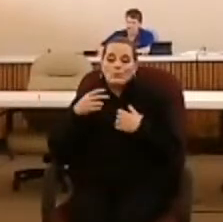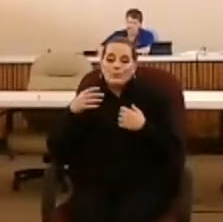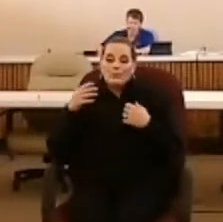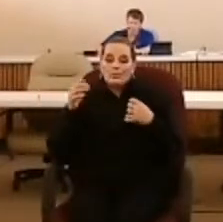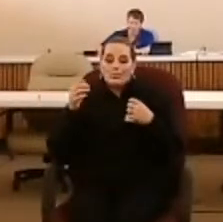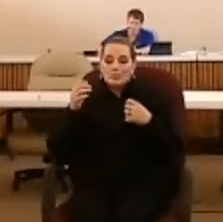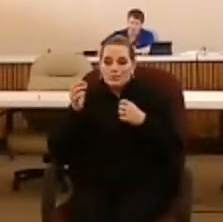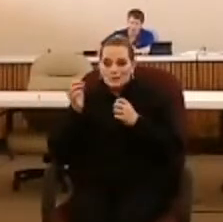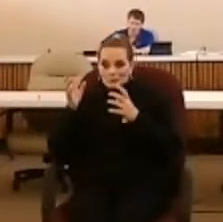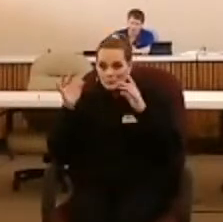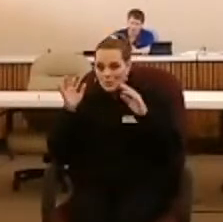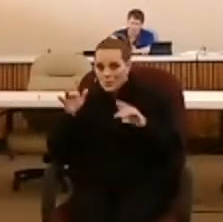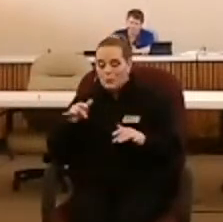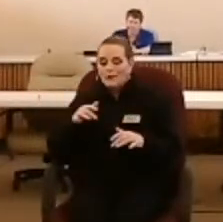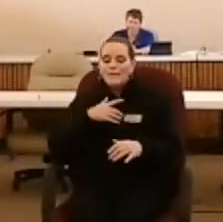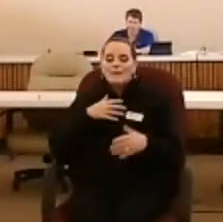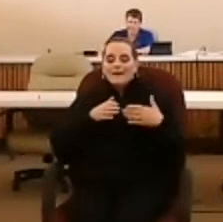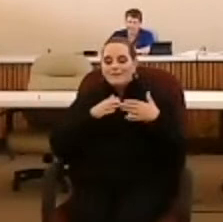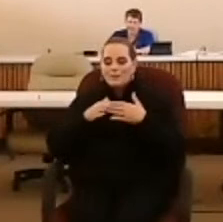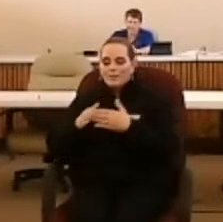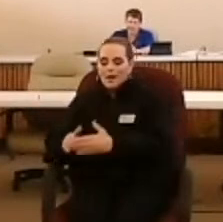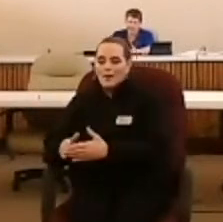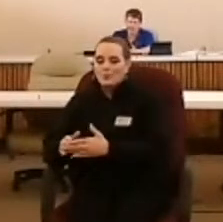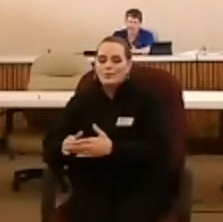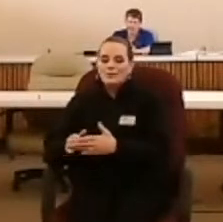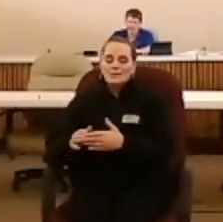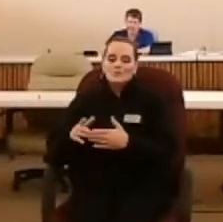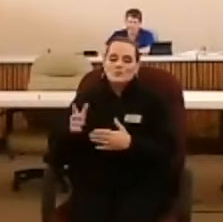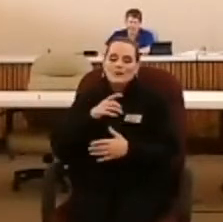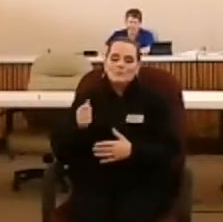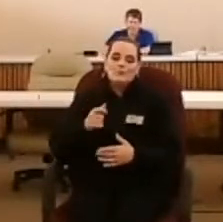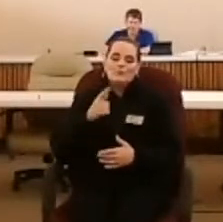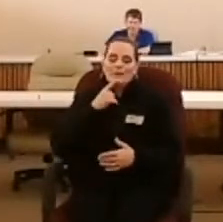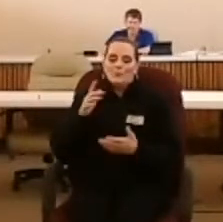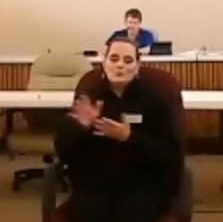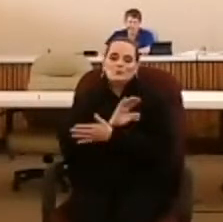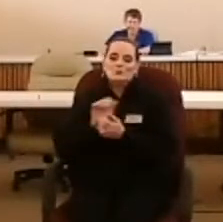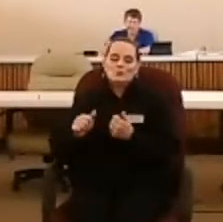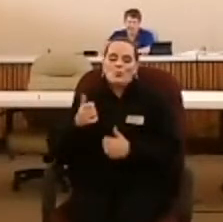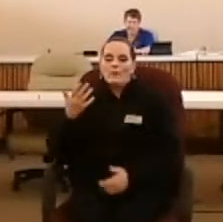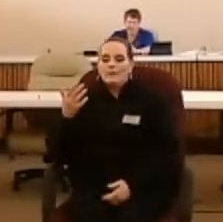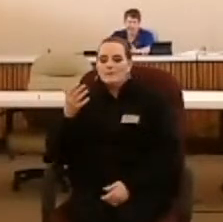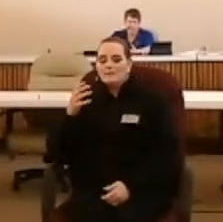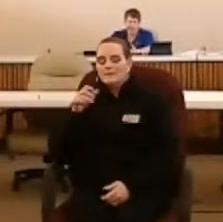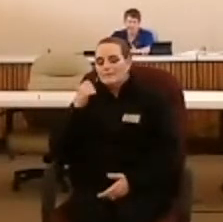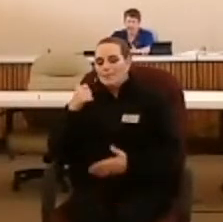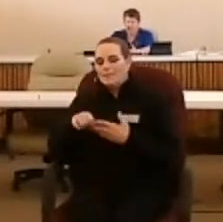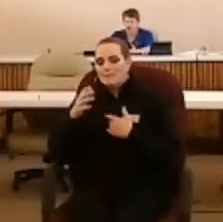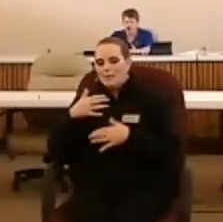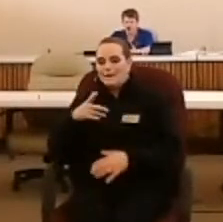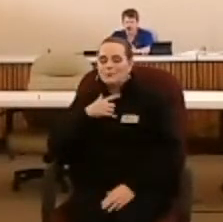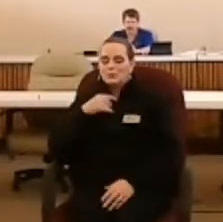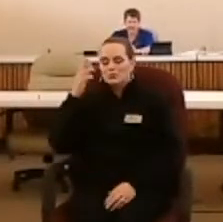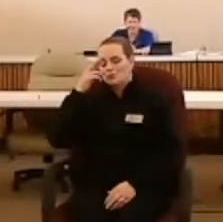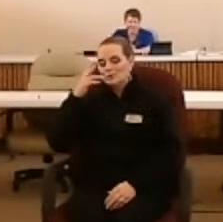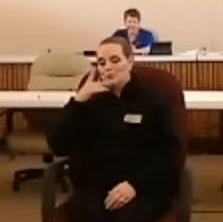or if the plow were to try to scrape the snow away from the mailbox, they would take the mailbox with it, which is why we hate the mailboxes where they are. Right.